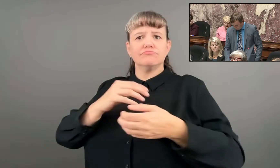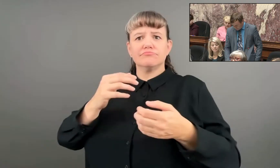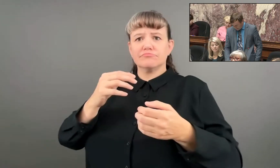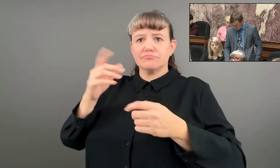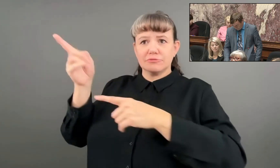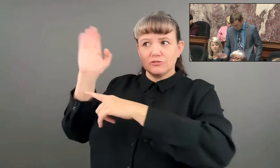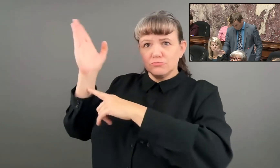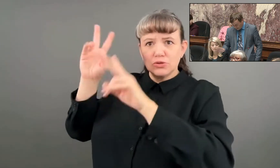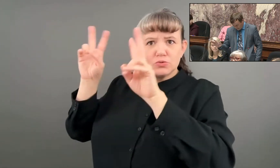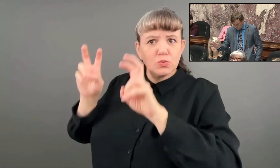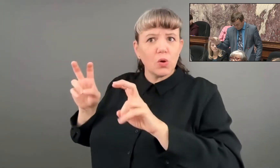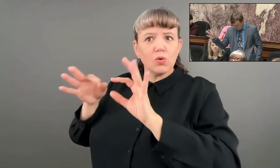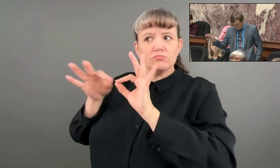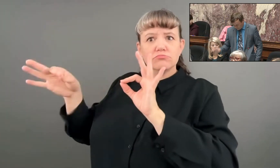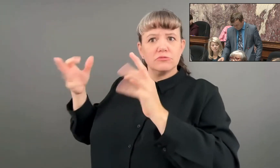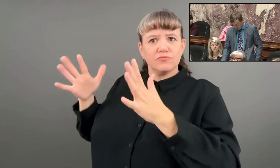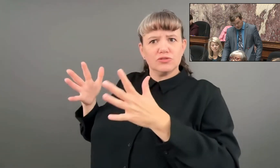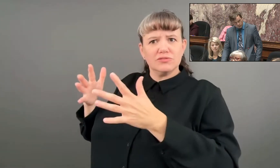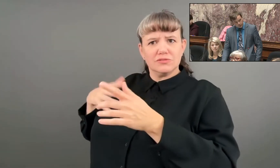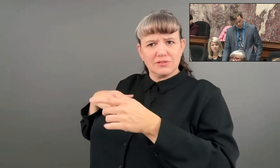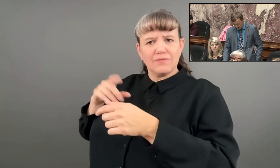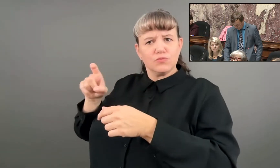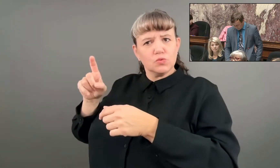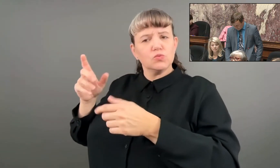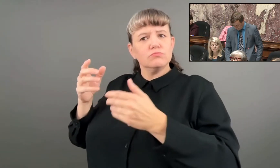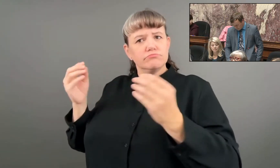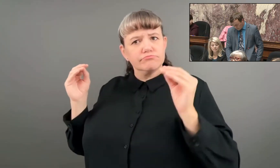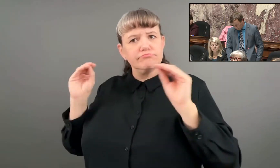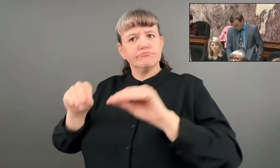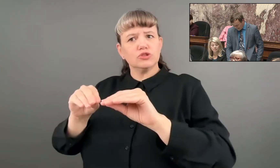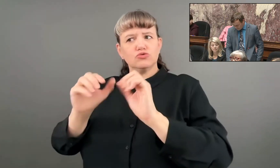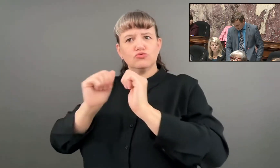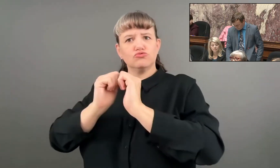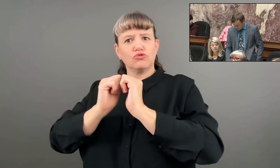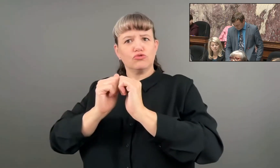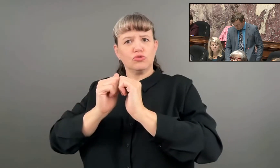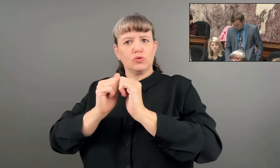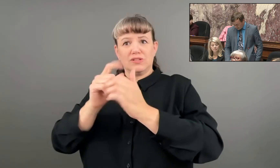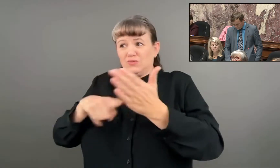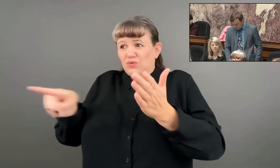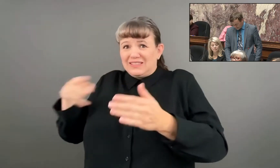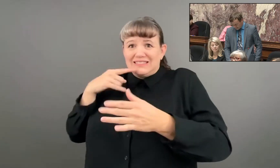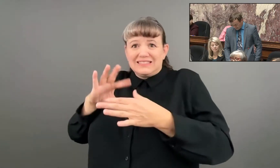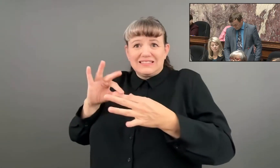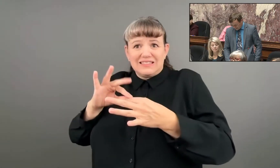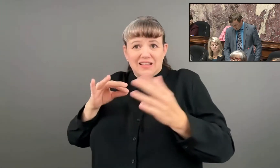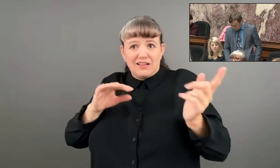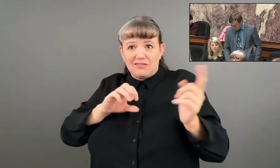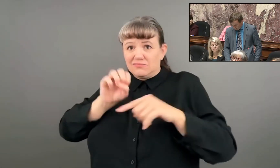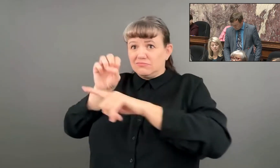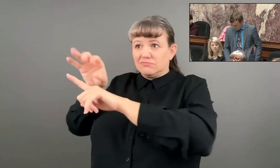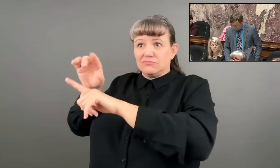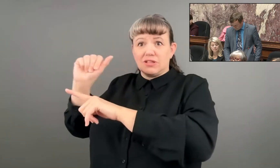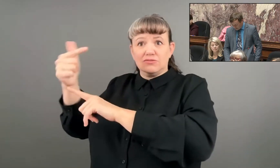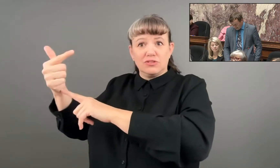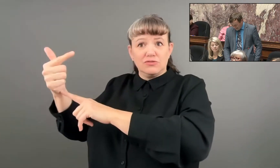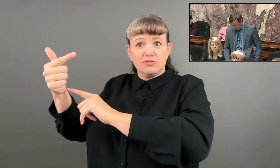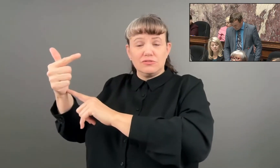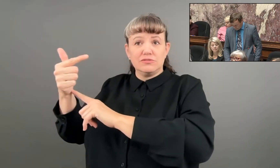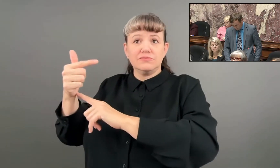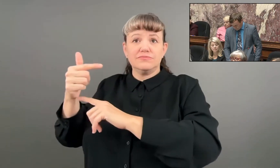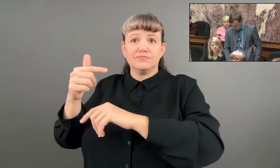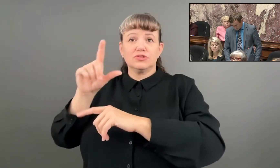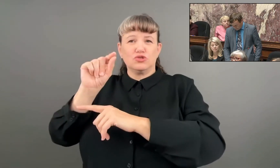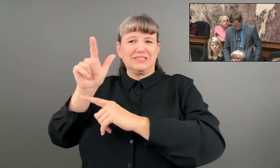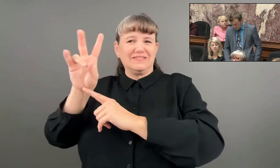need to put together," this is what he claimed he told his Attorney General in 2017, quote, "We actually need to put together an offer to recognize title, because how